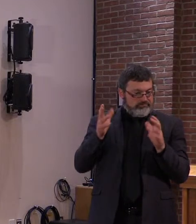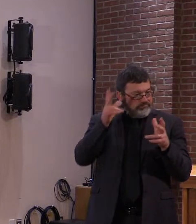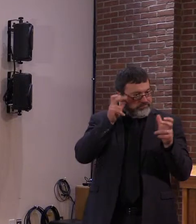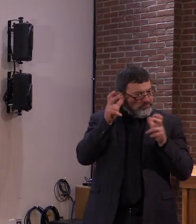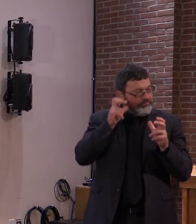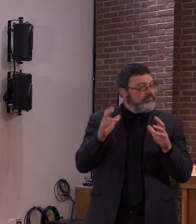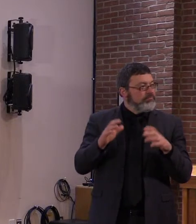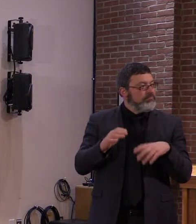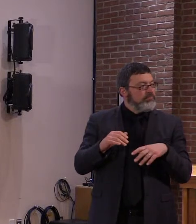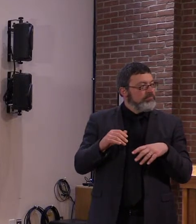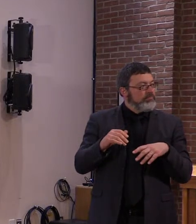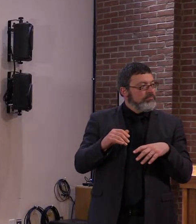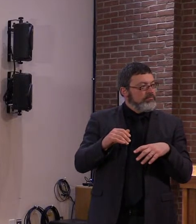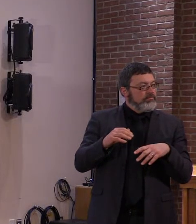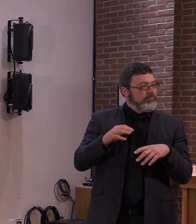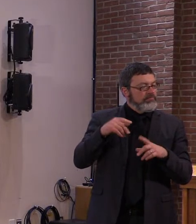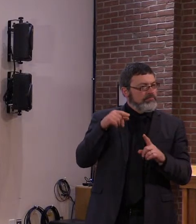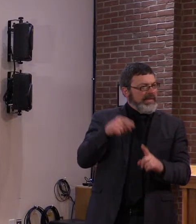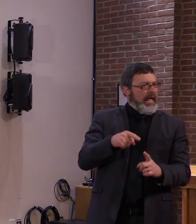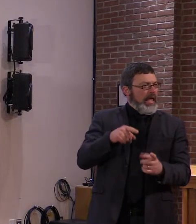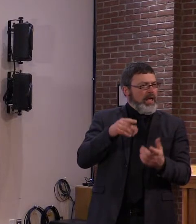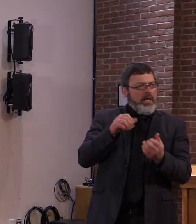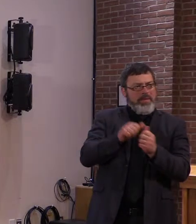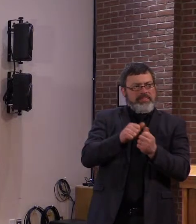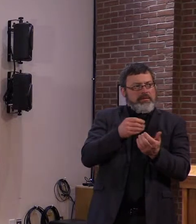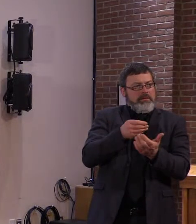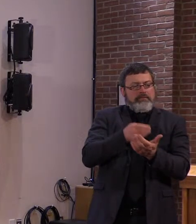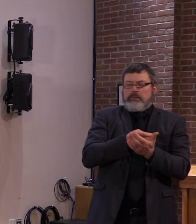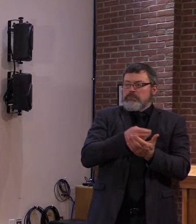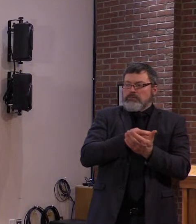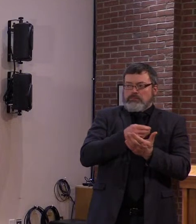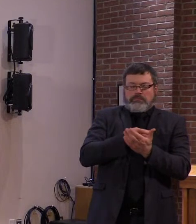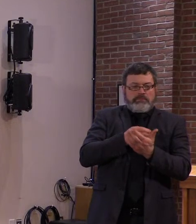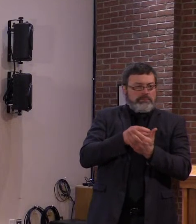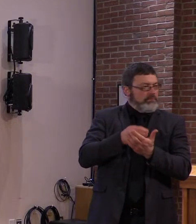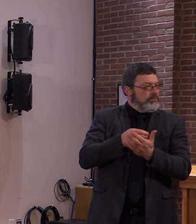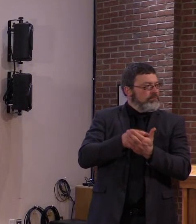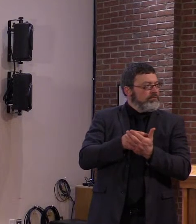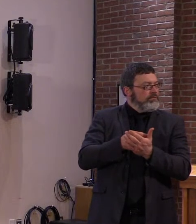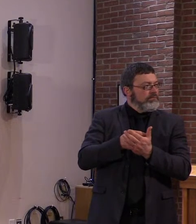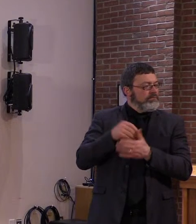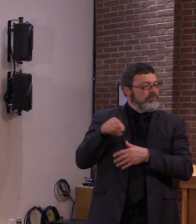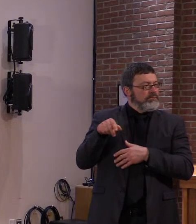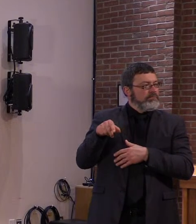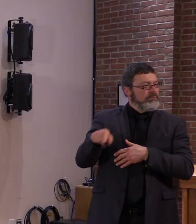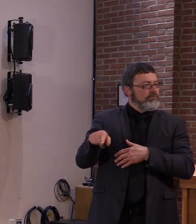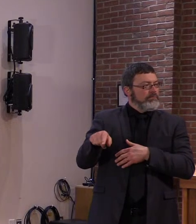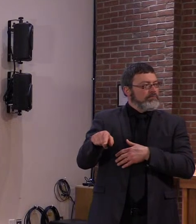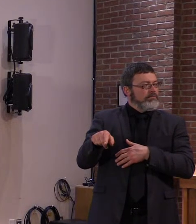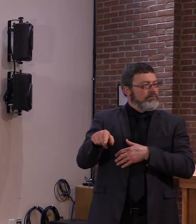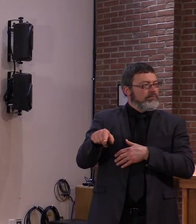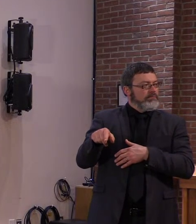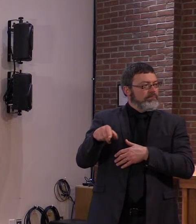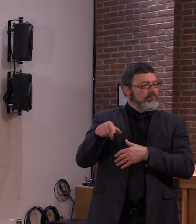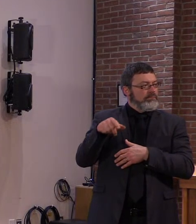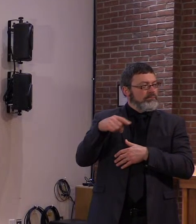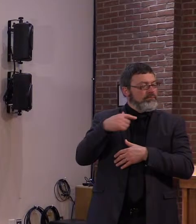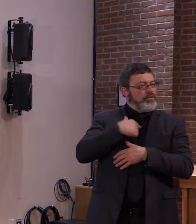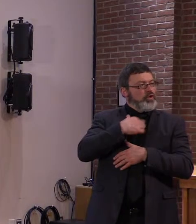Okay, can you tell me generally what those conversations were like in terms of what their concerns were? Yeah, I think it's starting